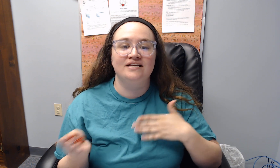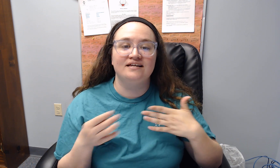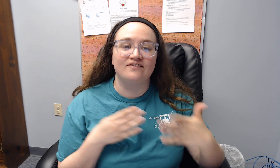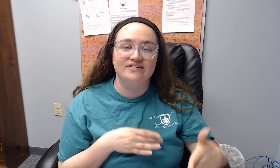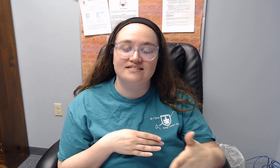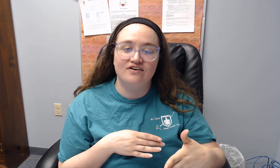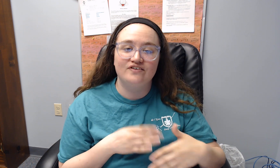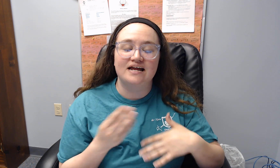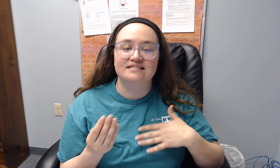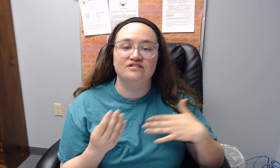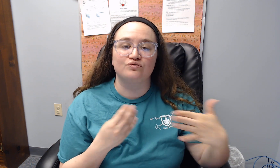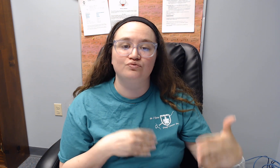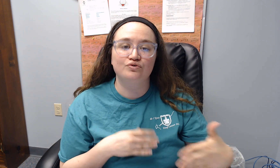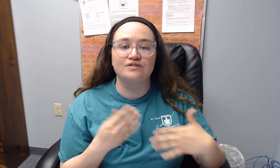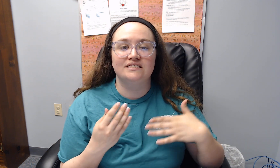of itself. It has its own rules, its own